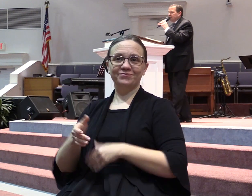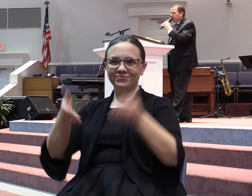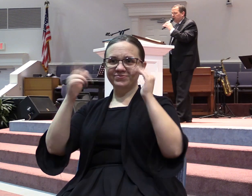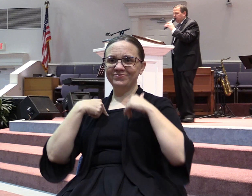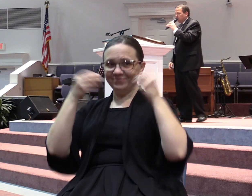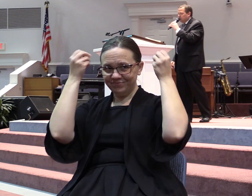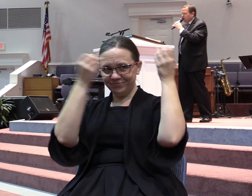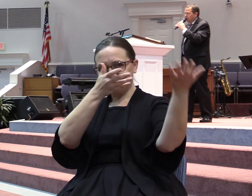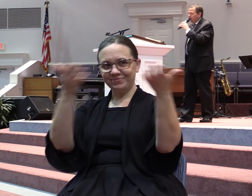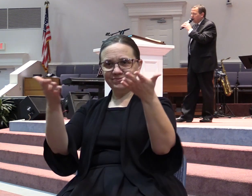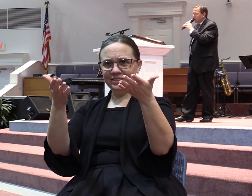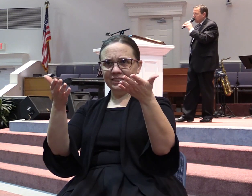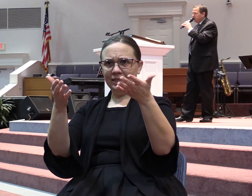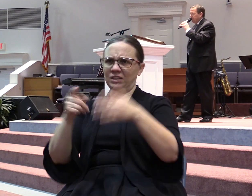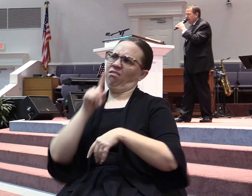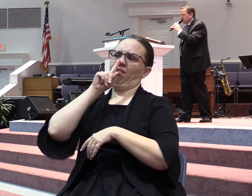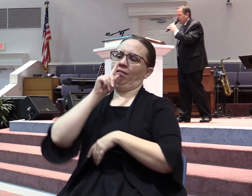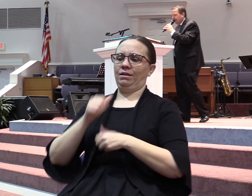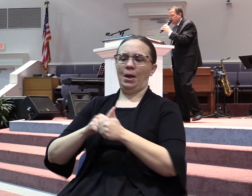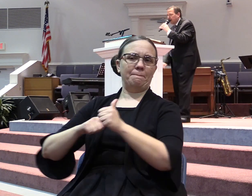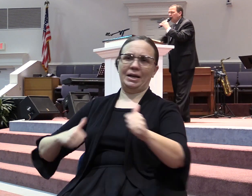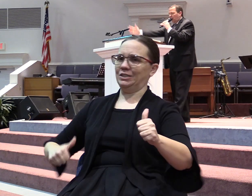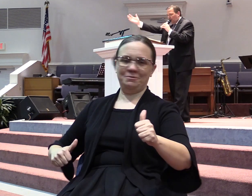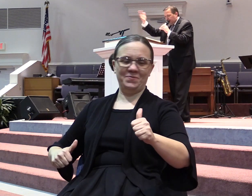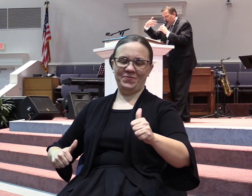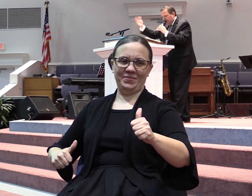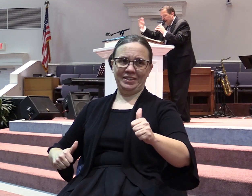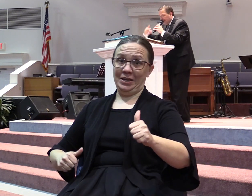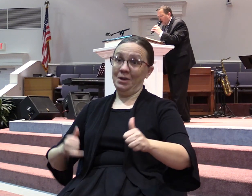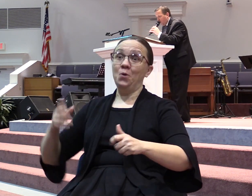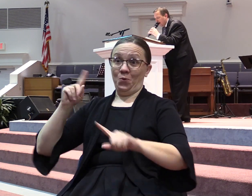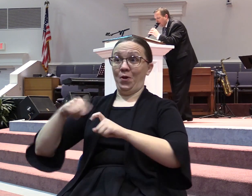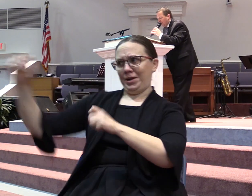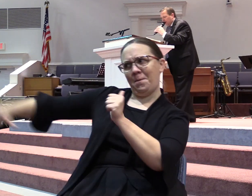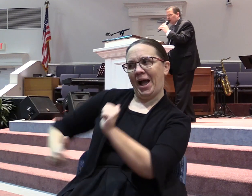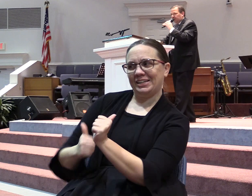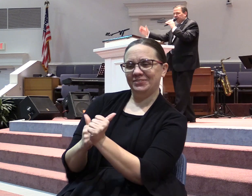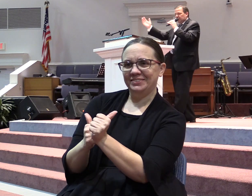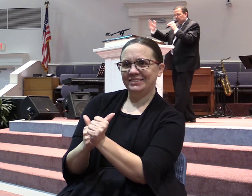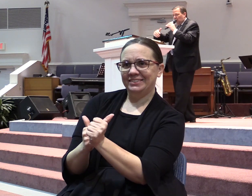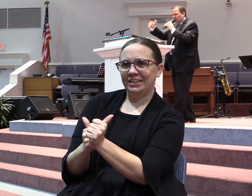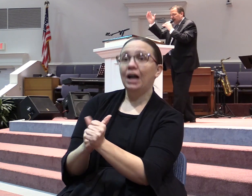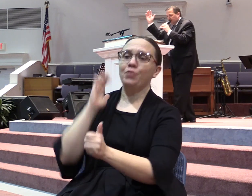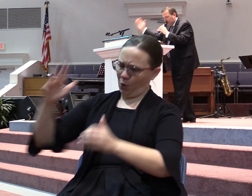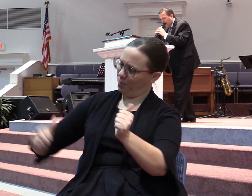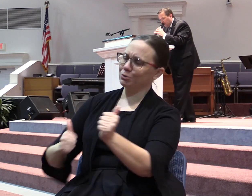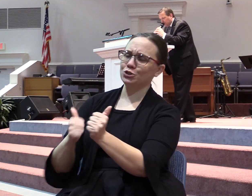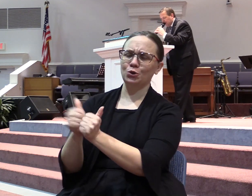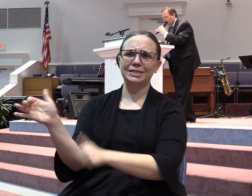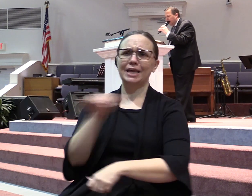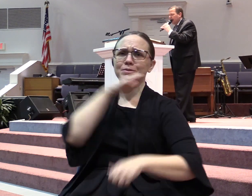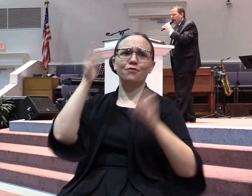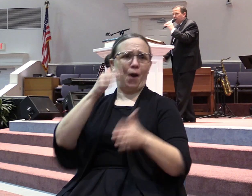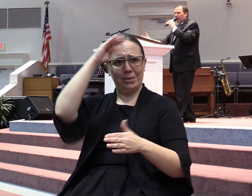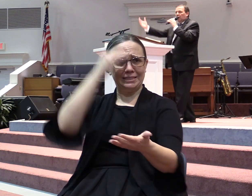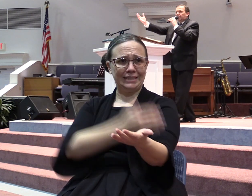me when I tell you, don't you turn your nose up at backsliders who are coming back home. They're going to be restored like the prodigal